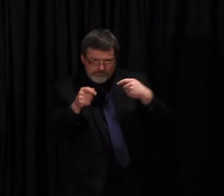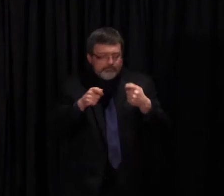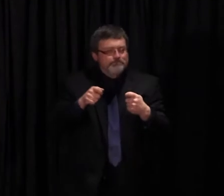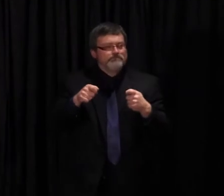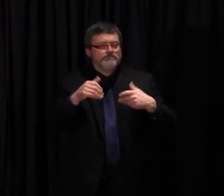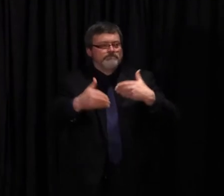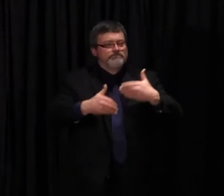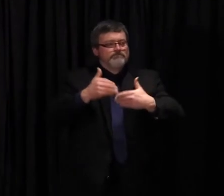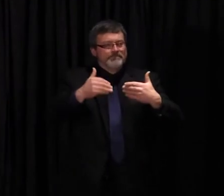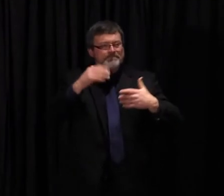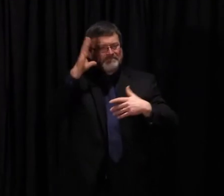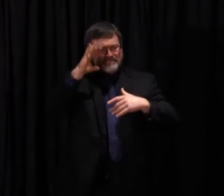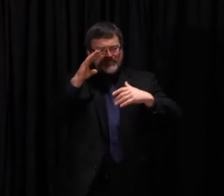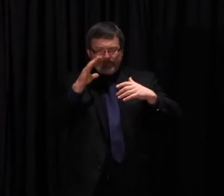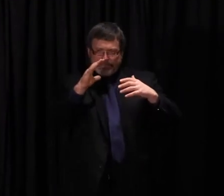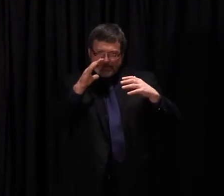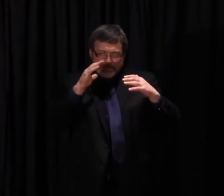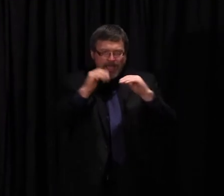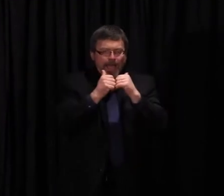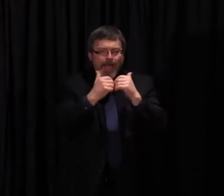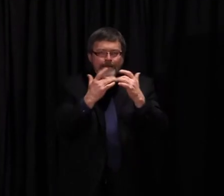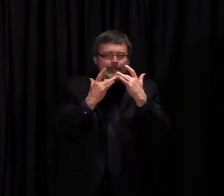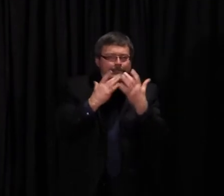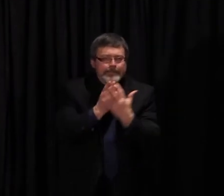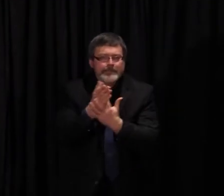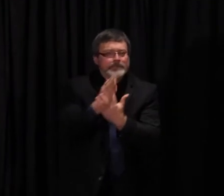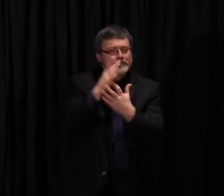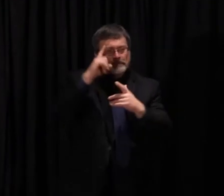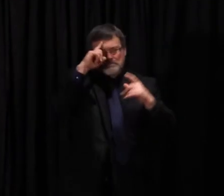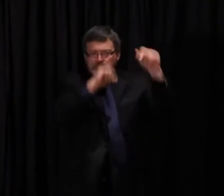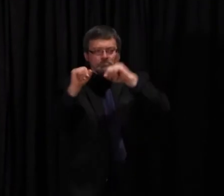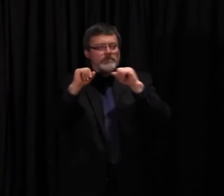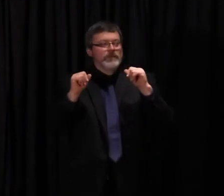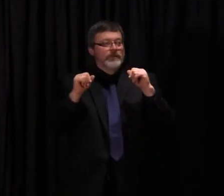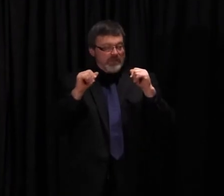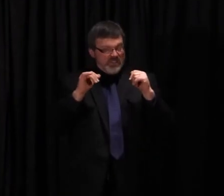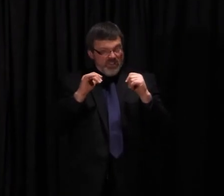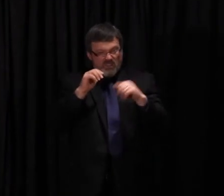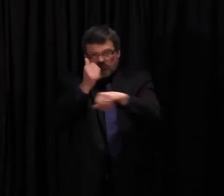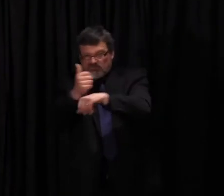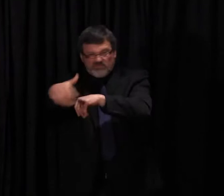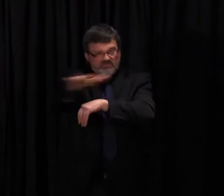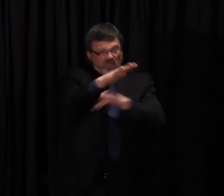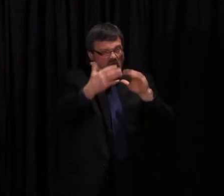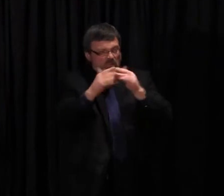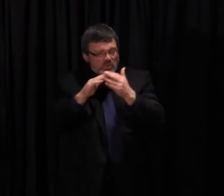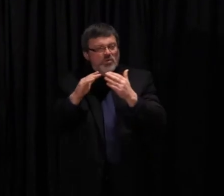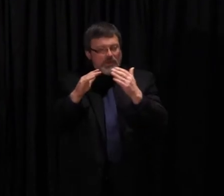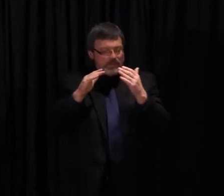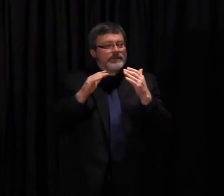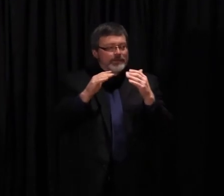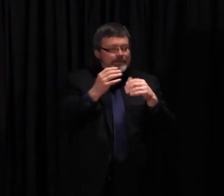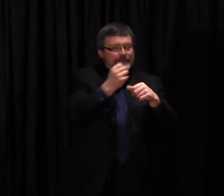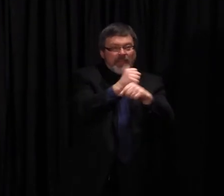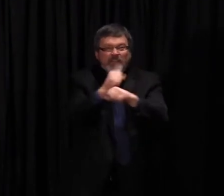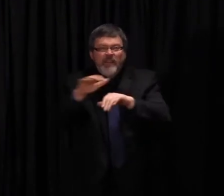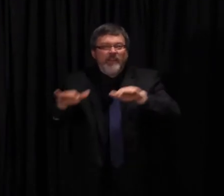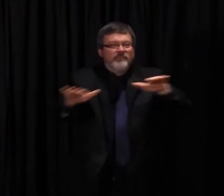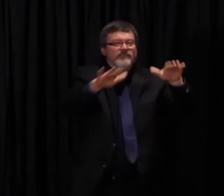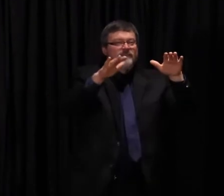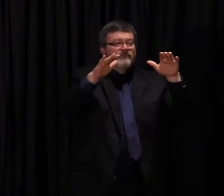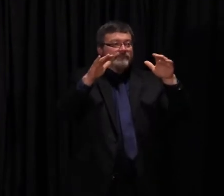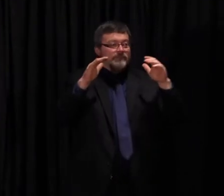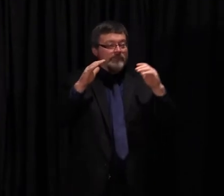our desperate need for more people in our communities and more workers to fill the tens of thousands of jobs available in Vermont